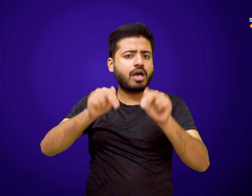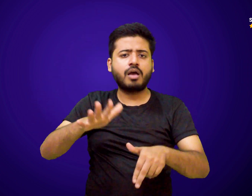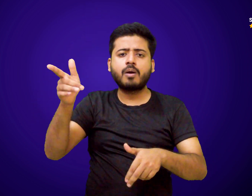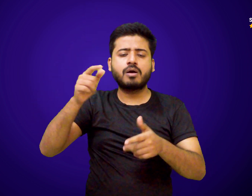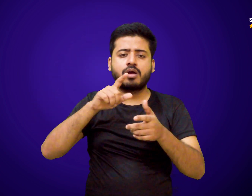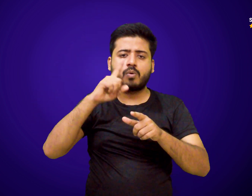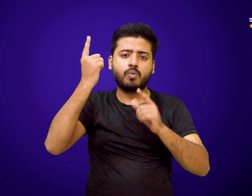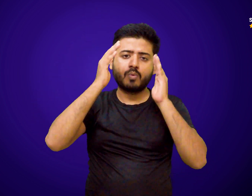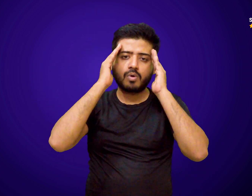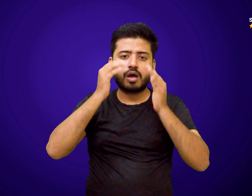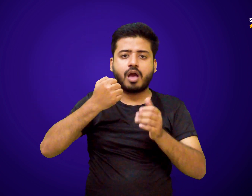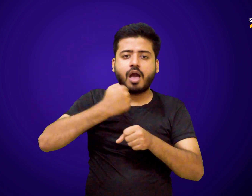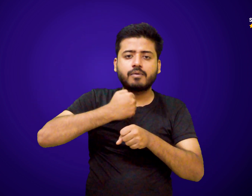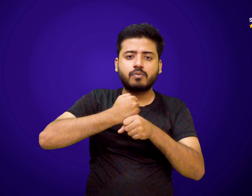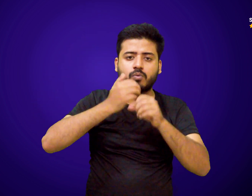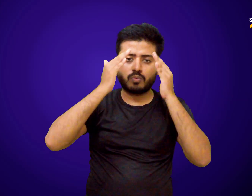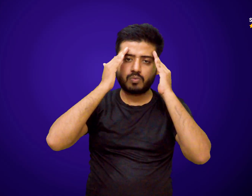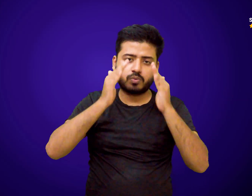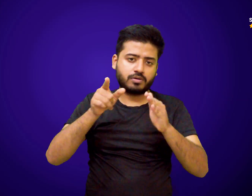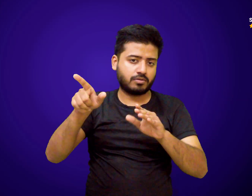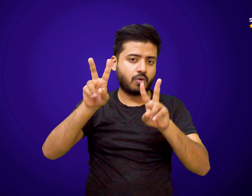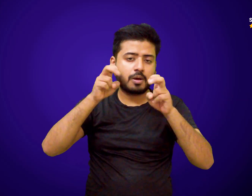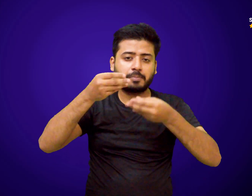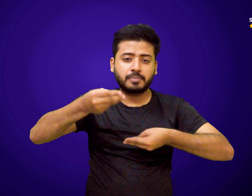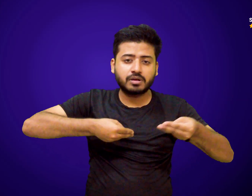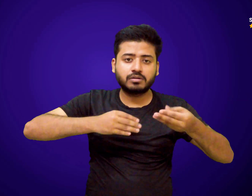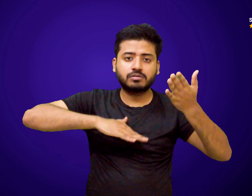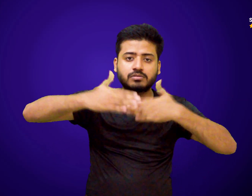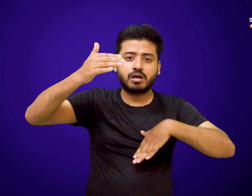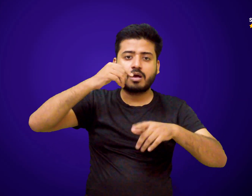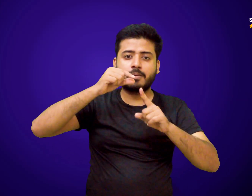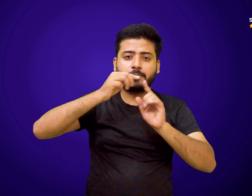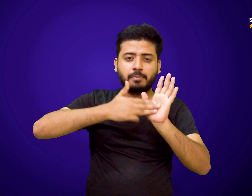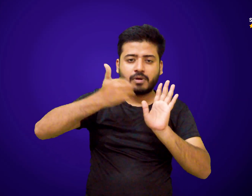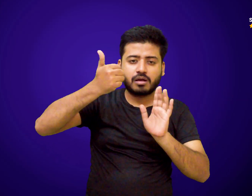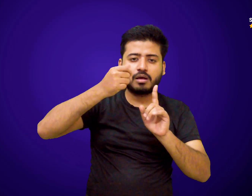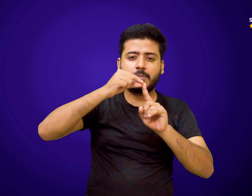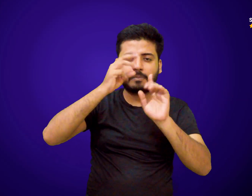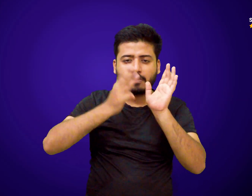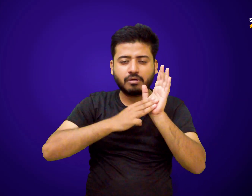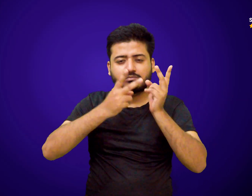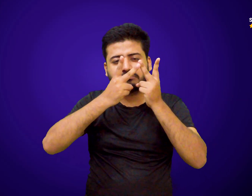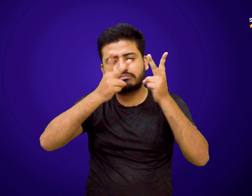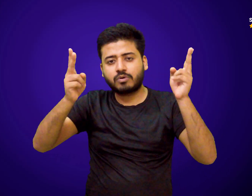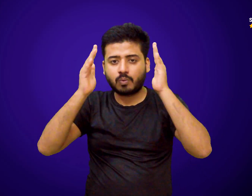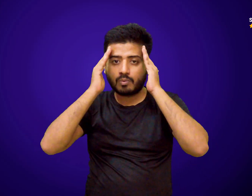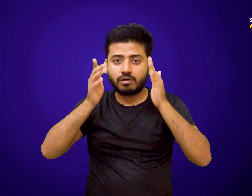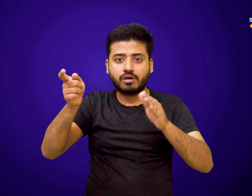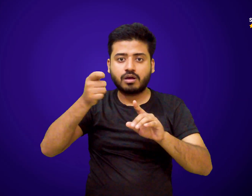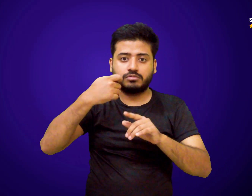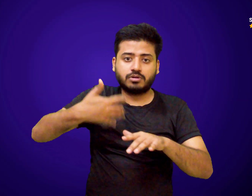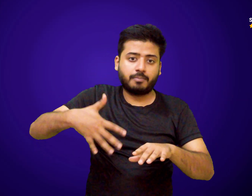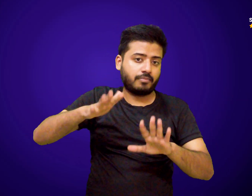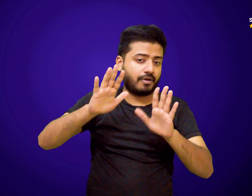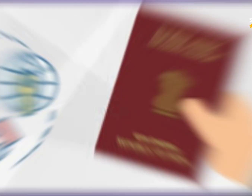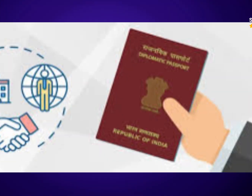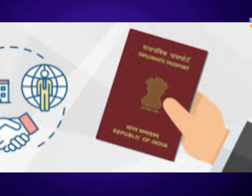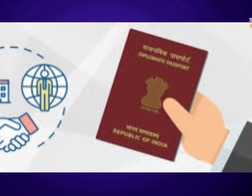on diplomatic assignment, the spouses and dependent family members of these officials. Benefits of a Maroon